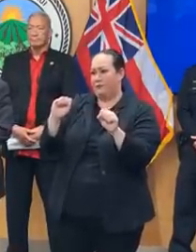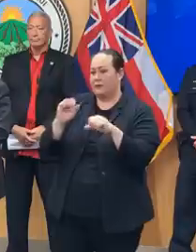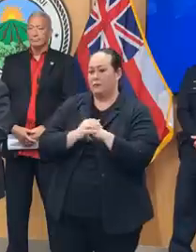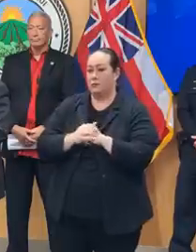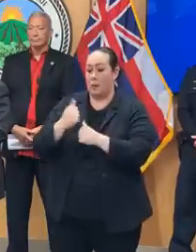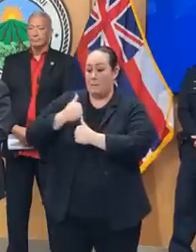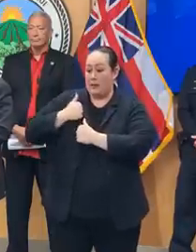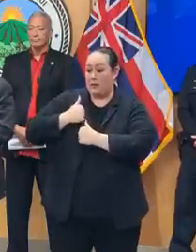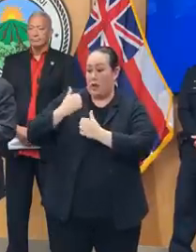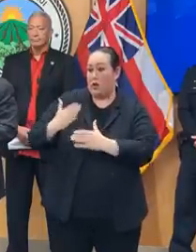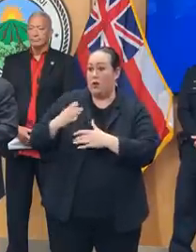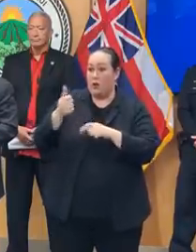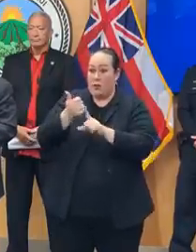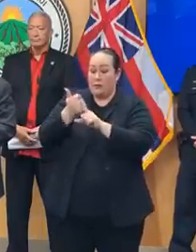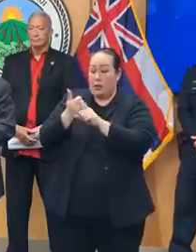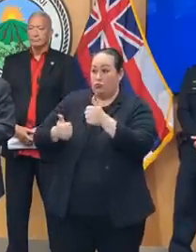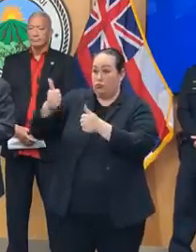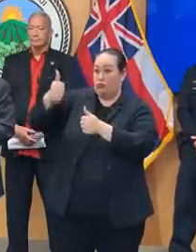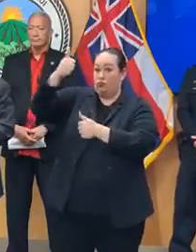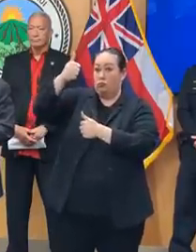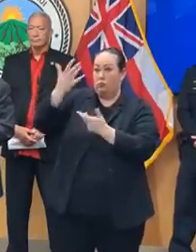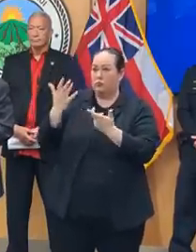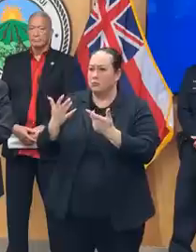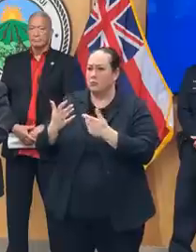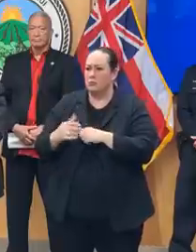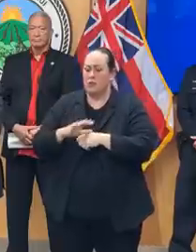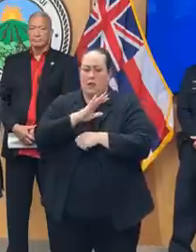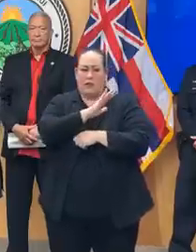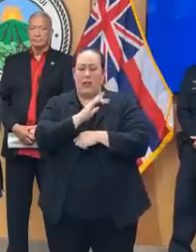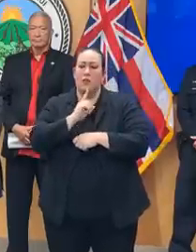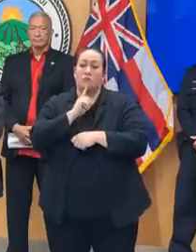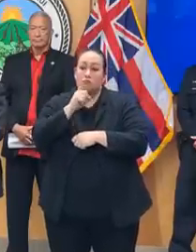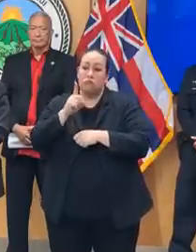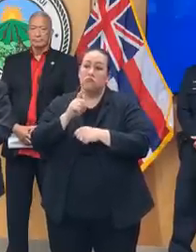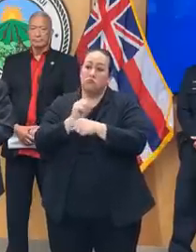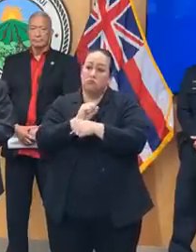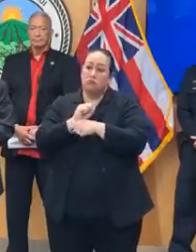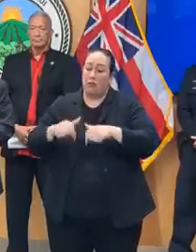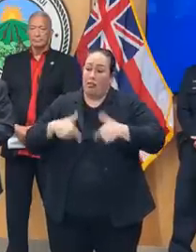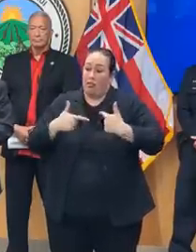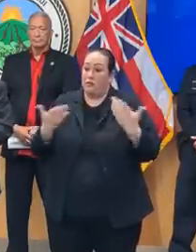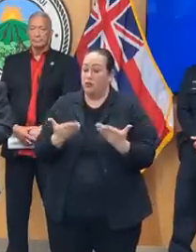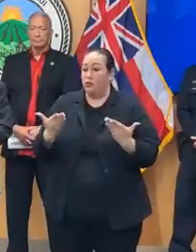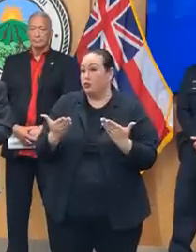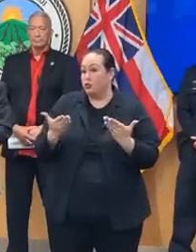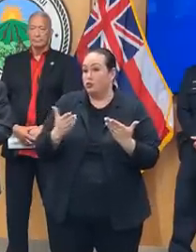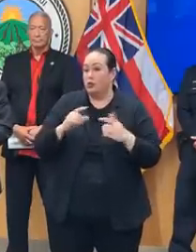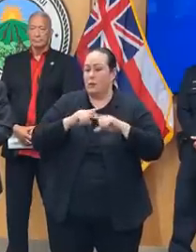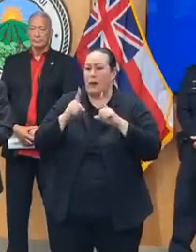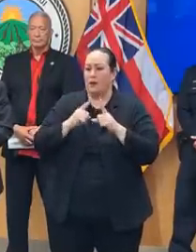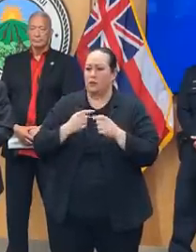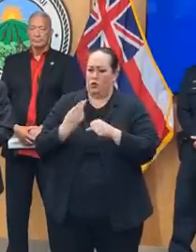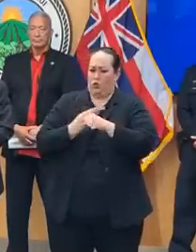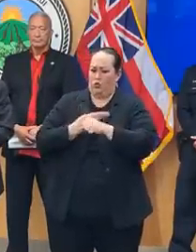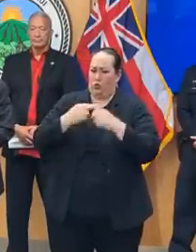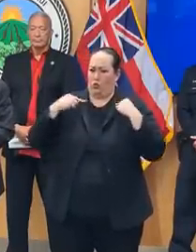military leaders who are here, they're just our neighbors, dressed slightly differently when they're on detail. But they are able to keep us